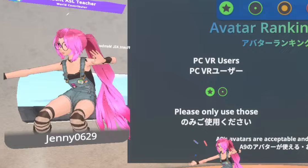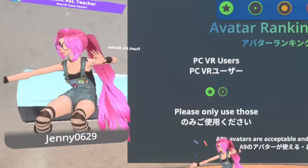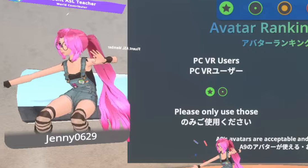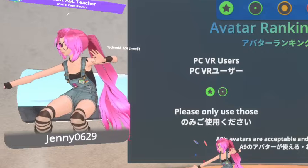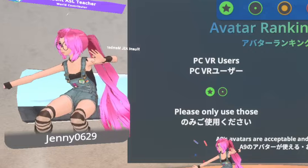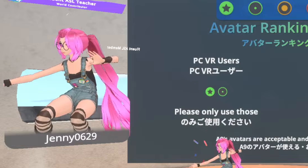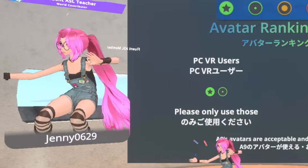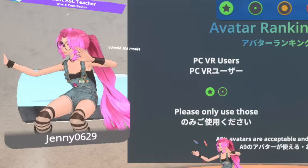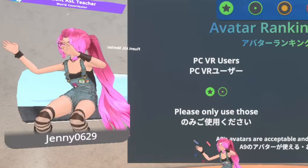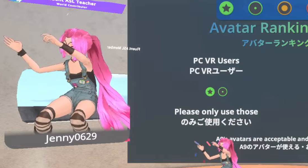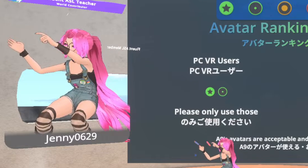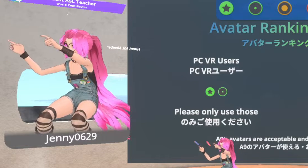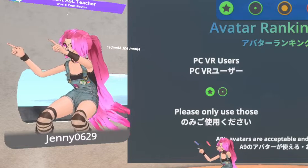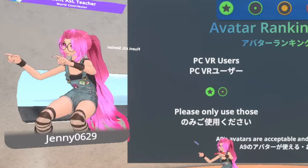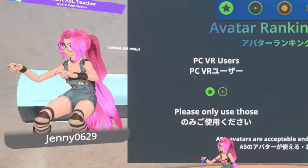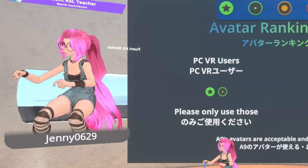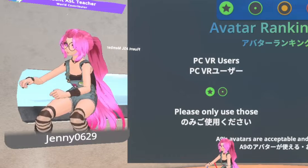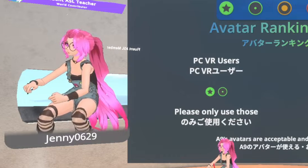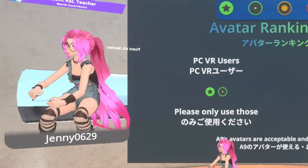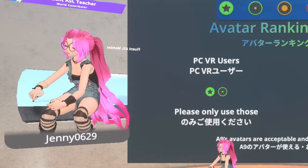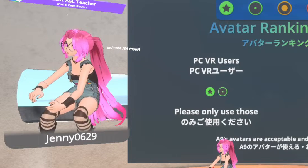I'm listening.